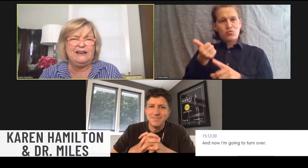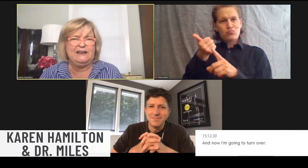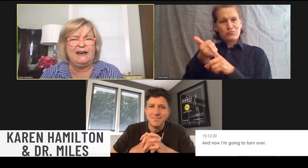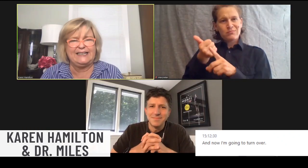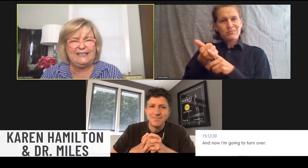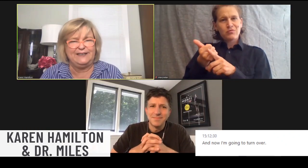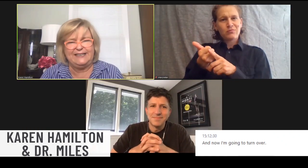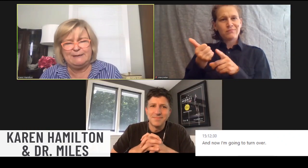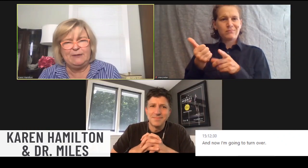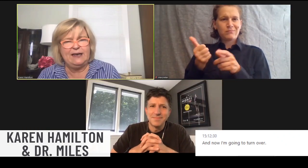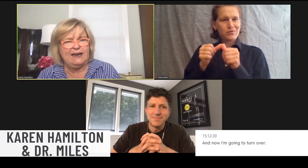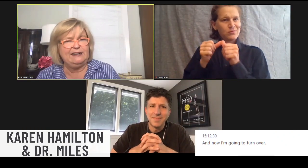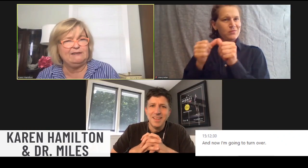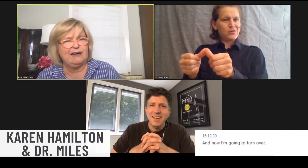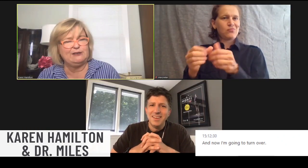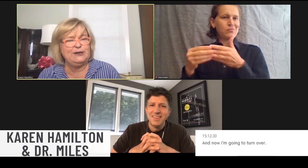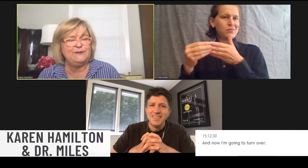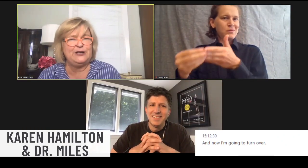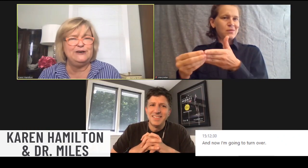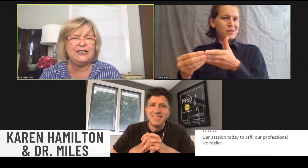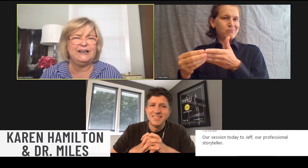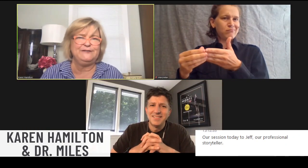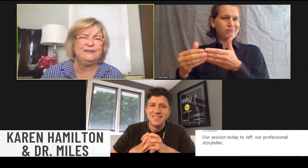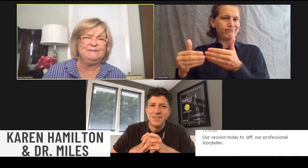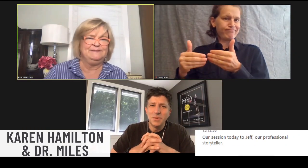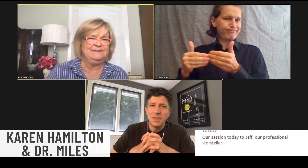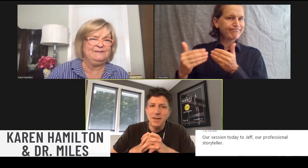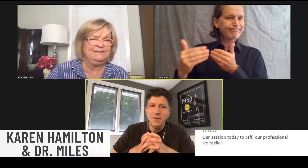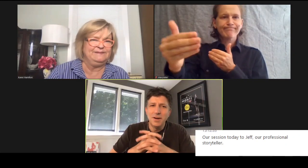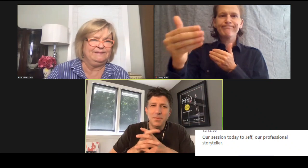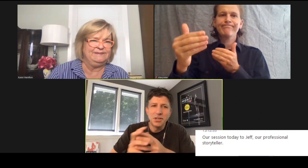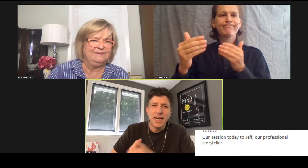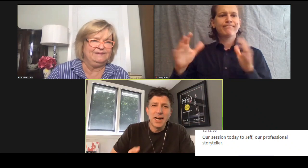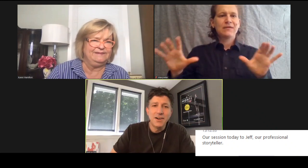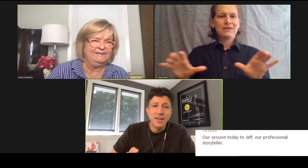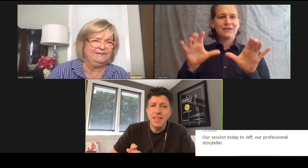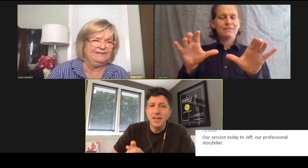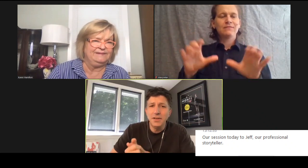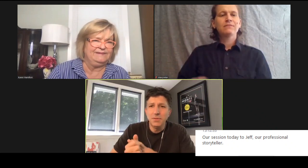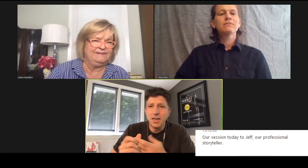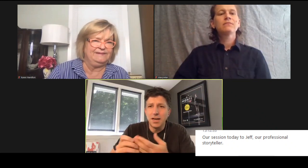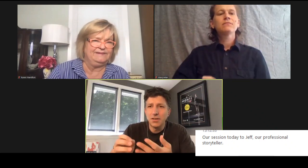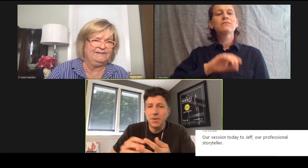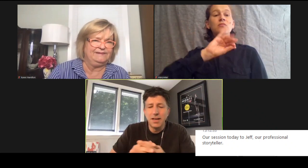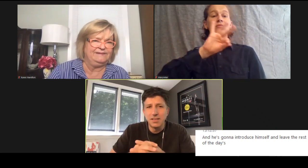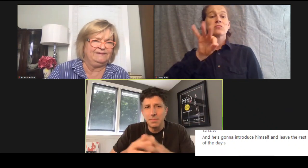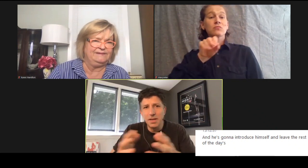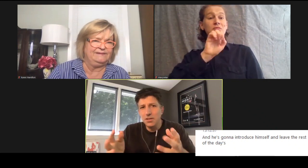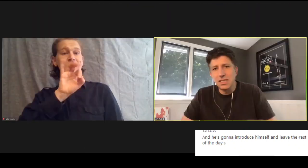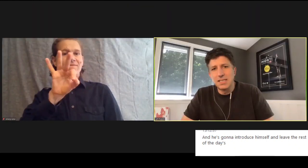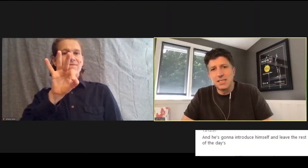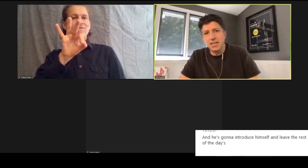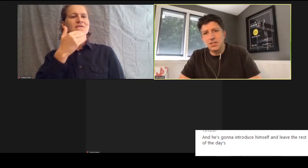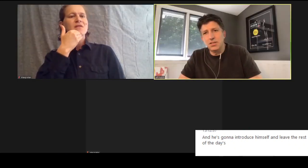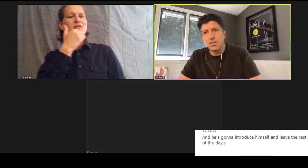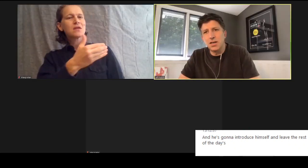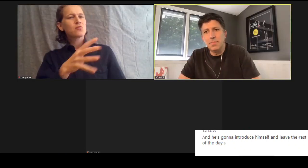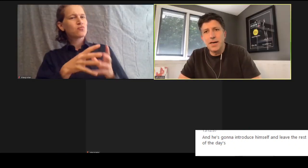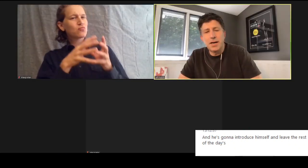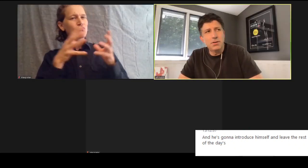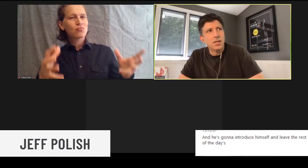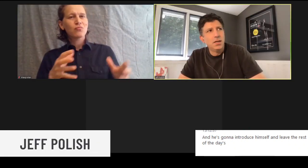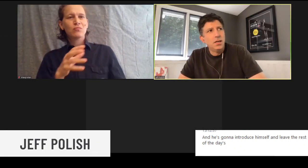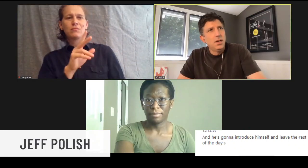today's activities. I'll turn it over to you, Jeff. Well, thank you very much, Karen, and thank you, Dr. Miles. I mean, just listening to you